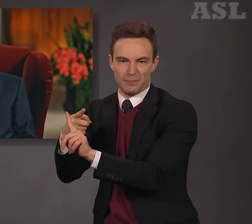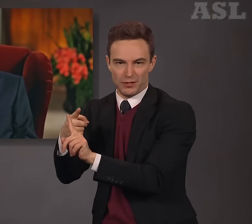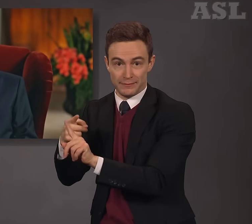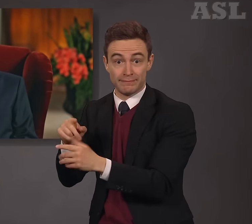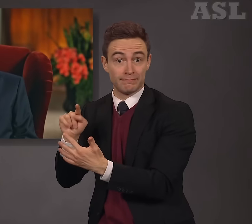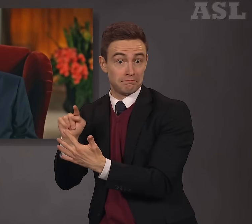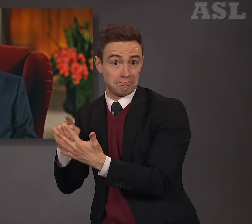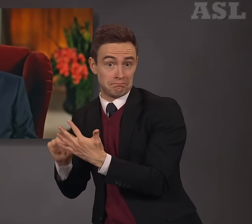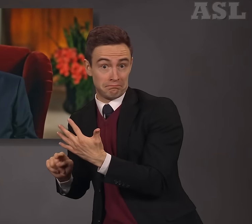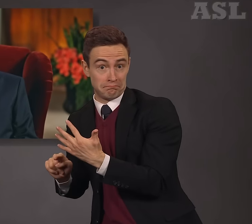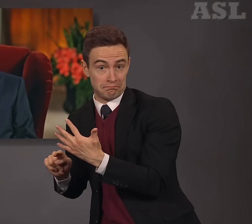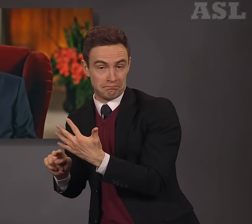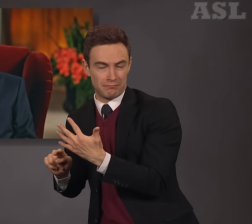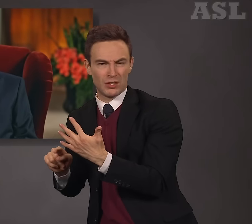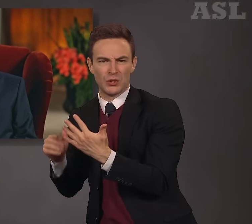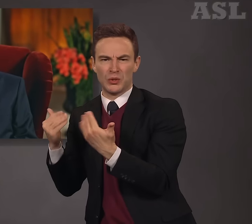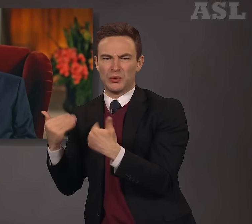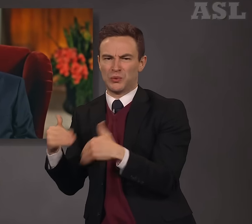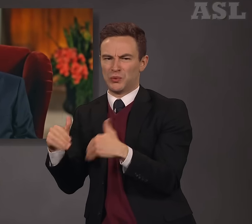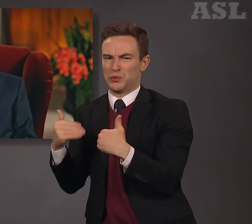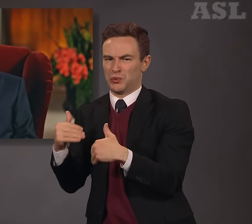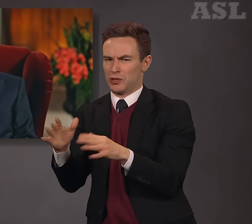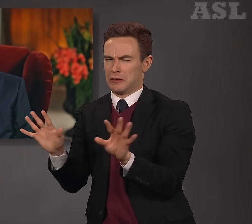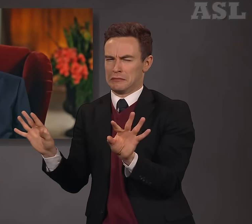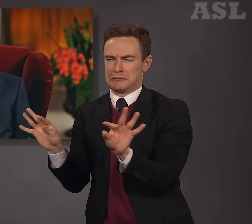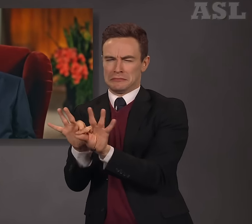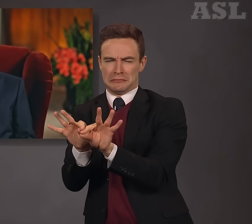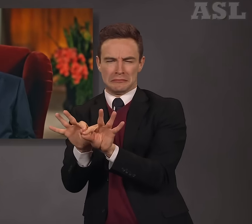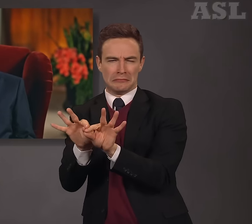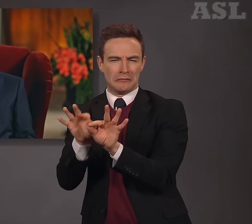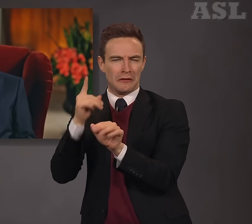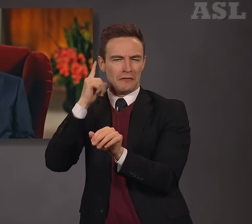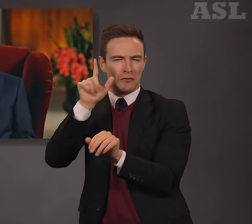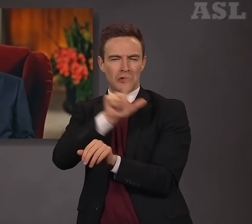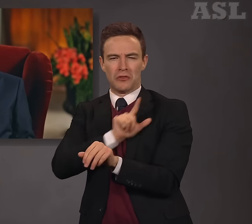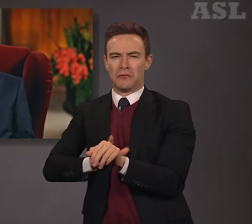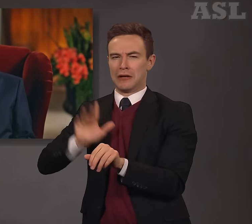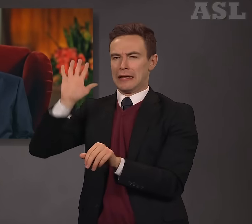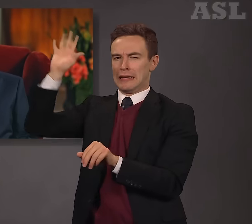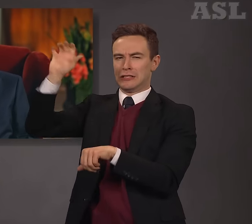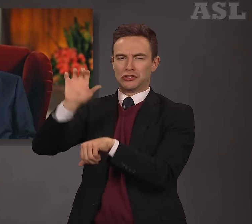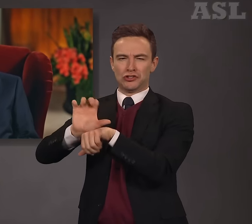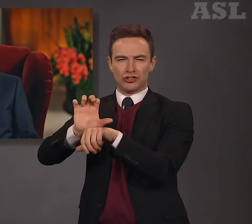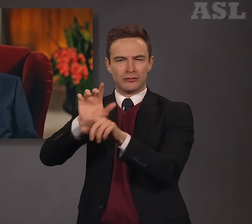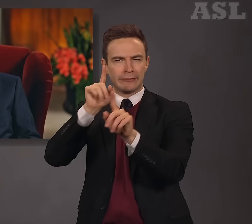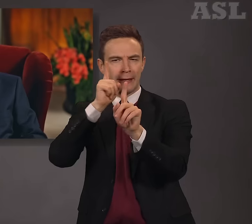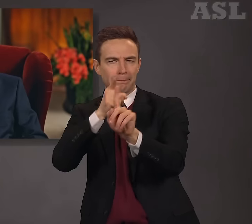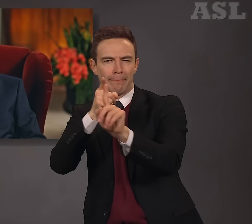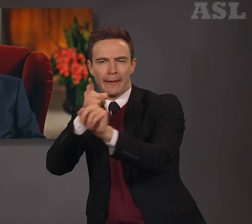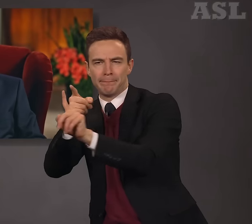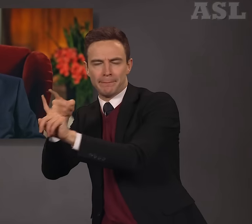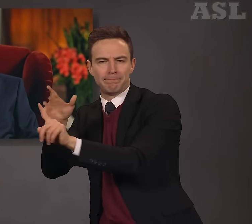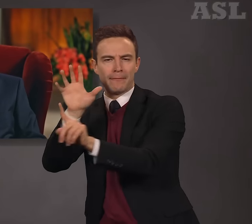and were essential for the Lord's restored church to fulfill its latter-day mission.